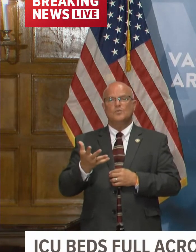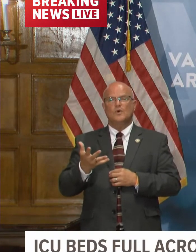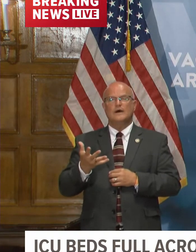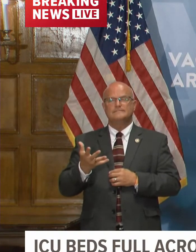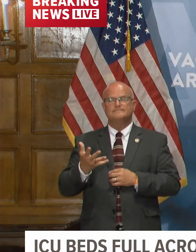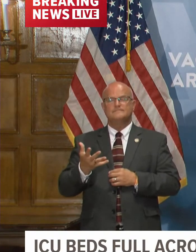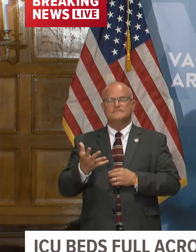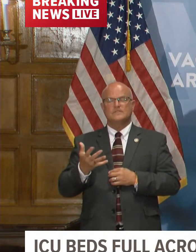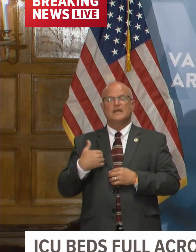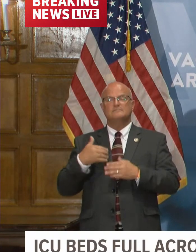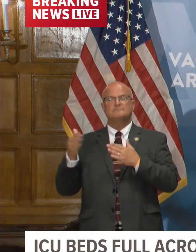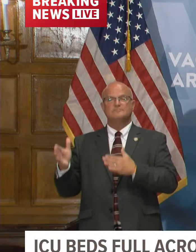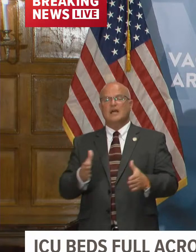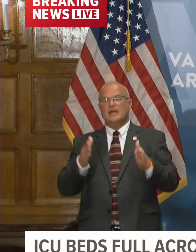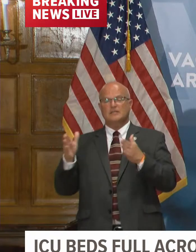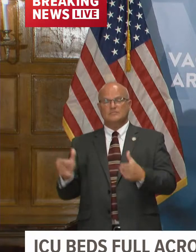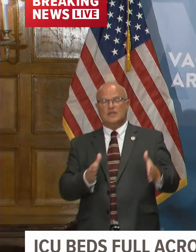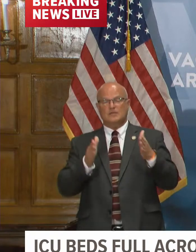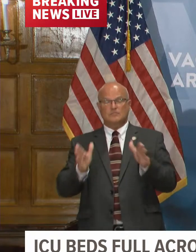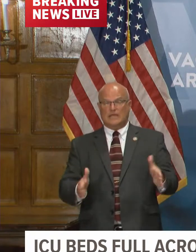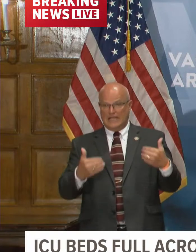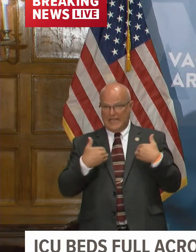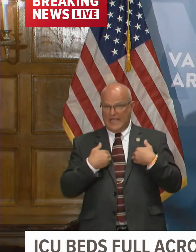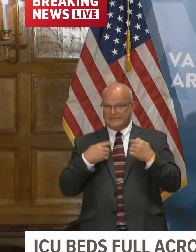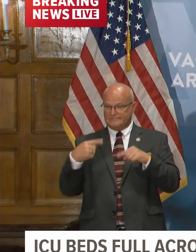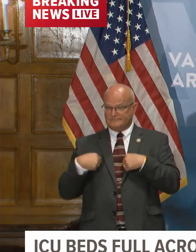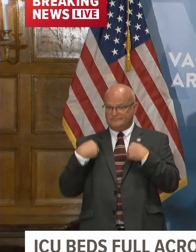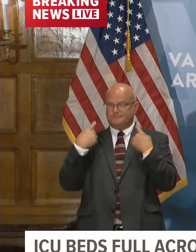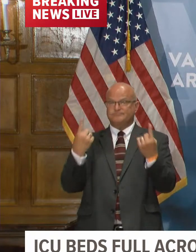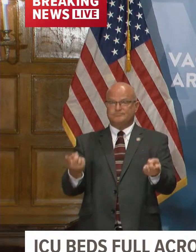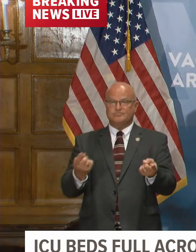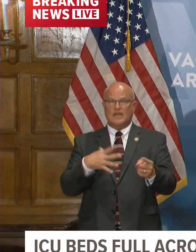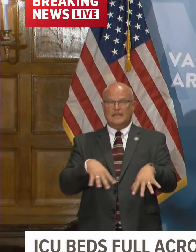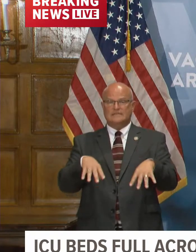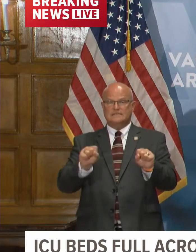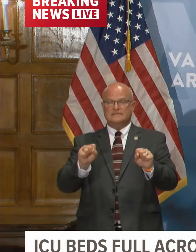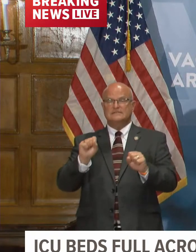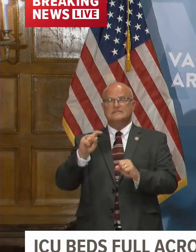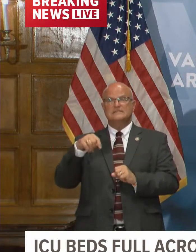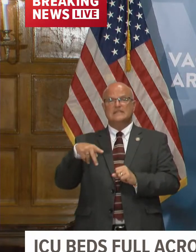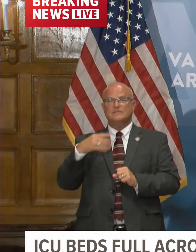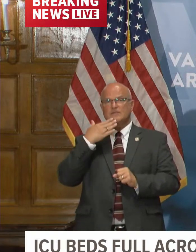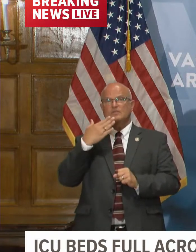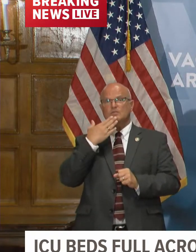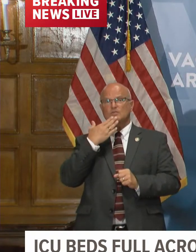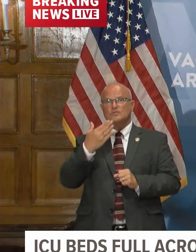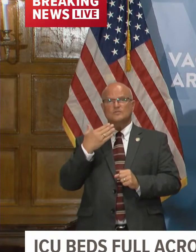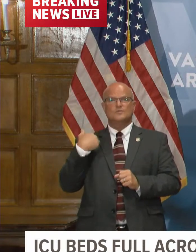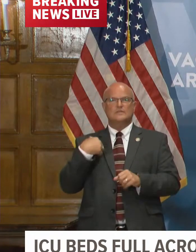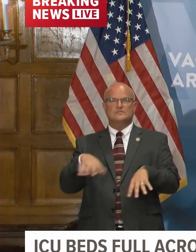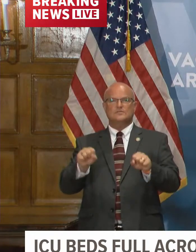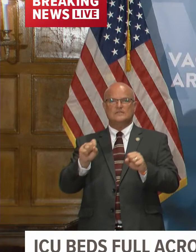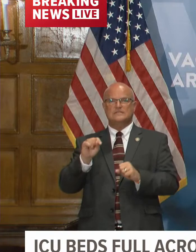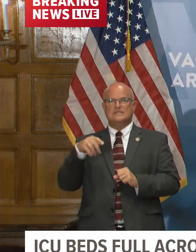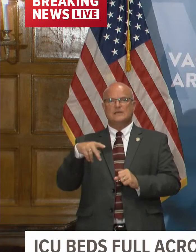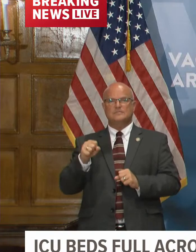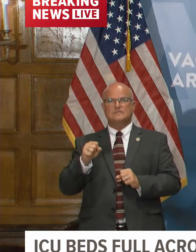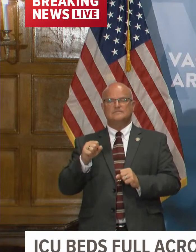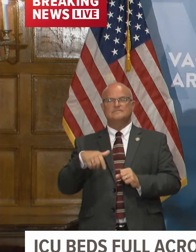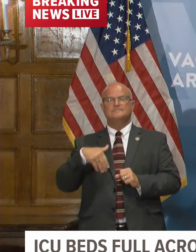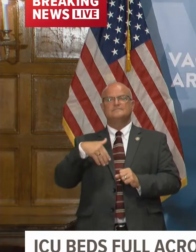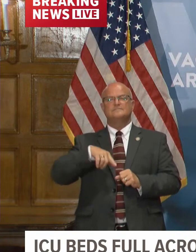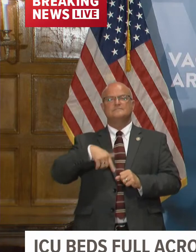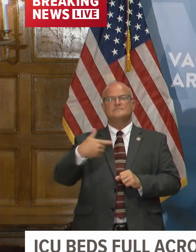there has been planning, and there has been those steps taken, and thank goodness we took those steps. Next